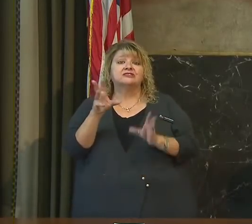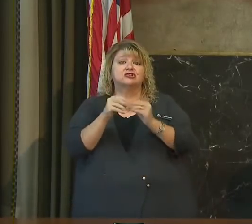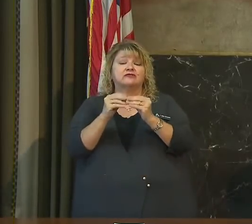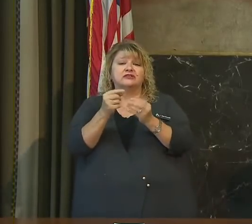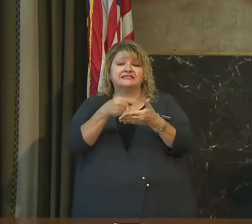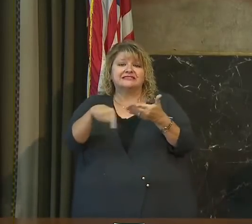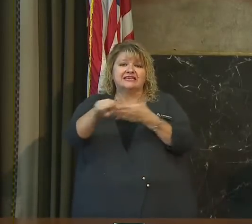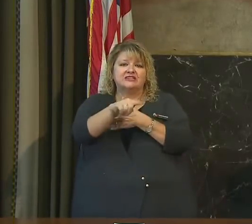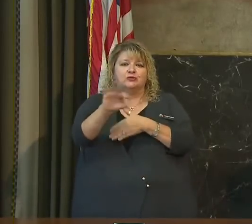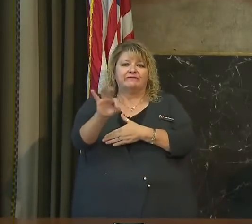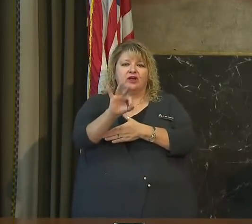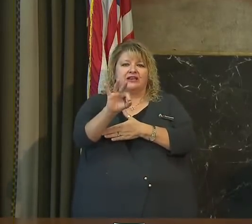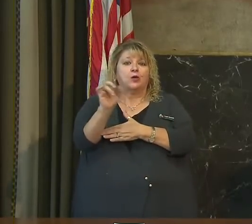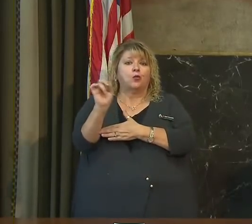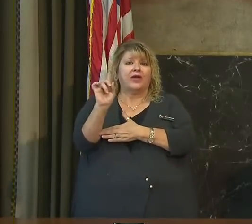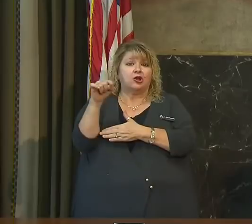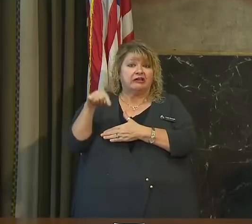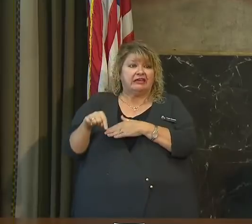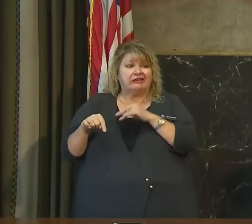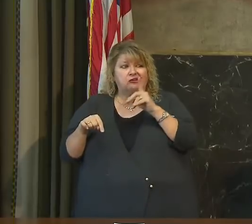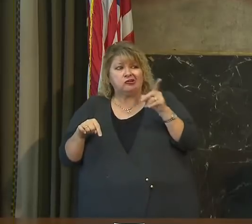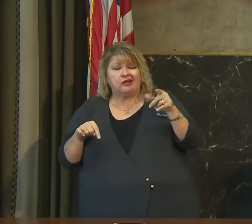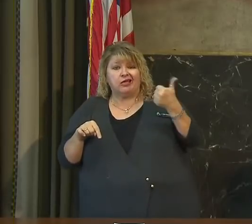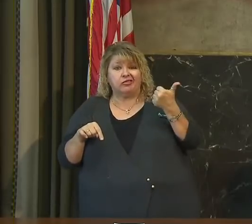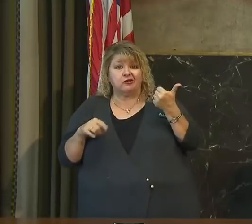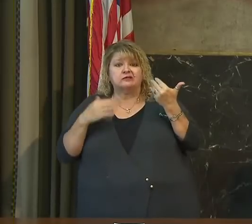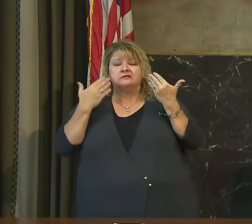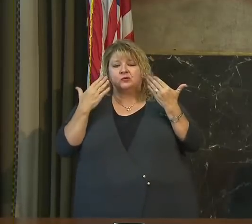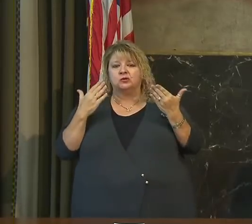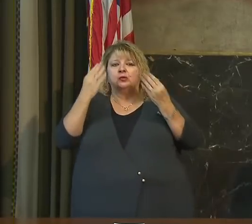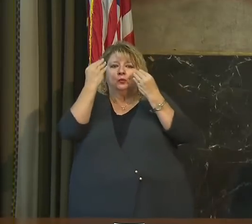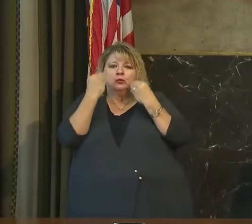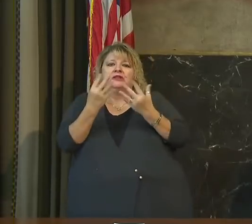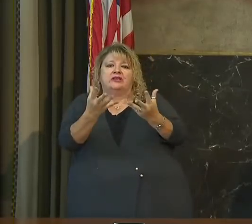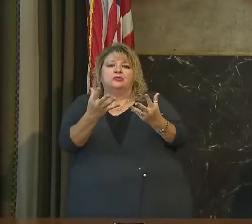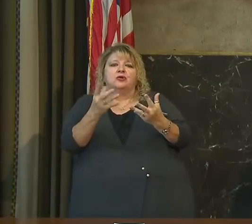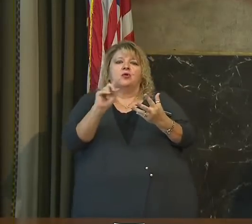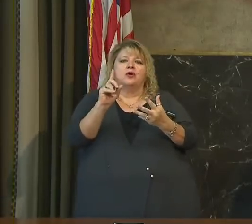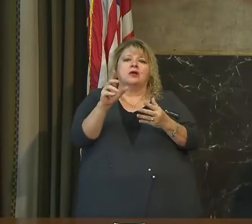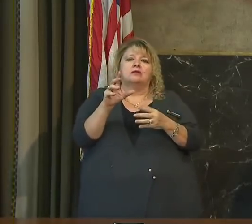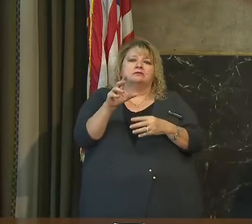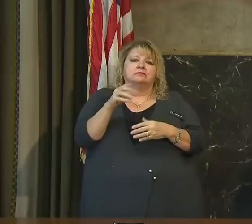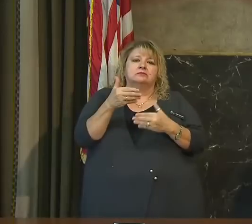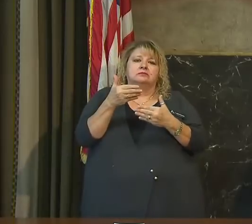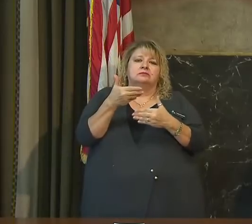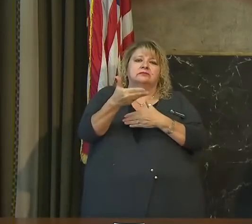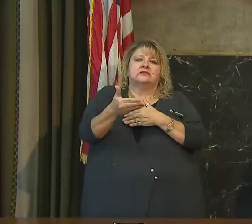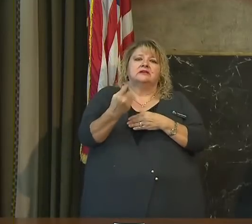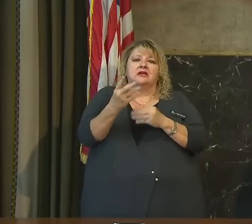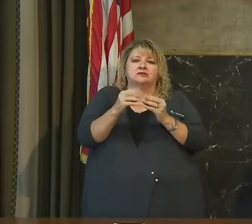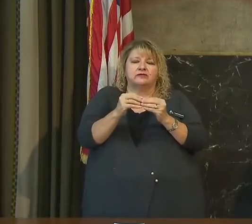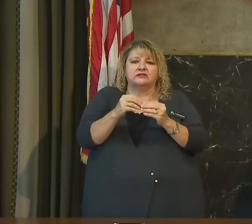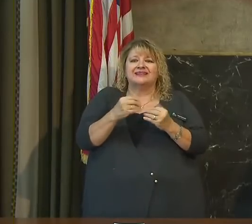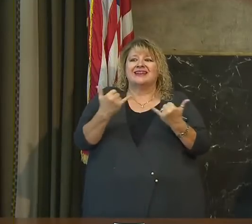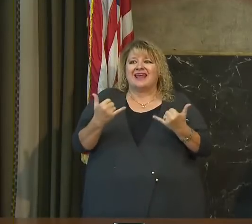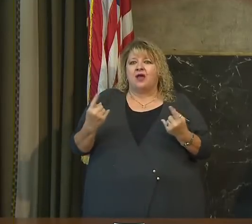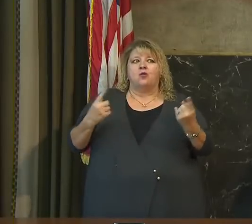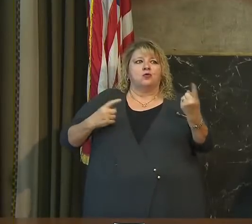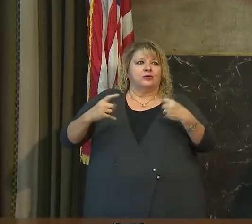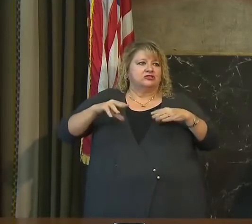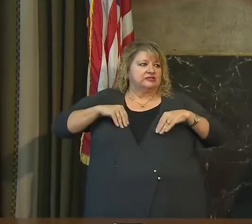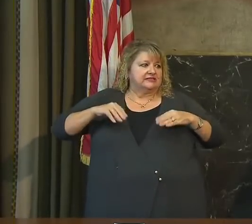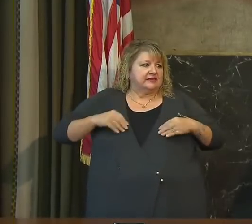We don't know the location yet, but we will certainly be letting you all know. And at this point, I will take a few